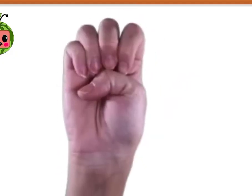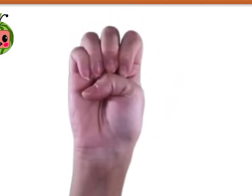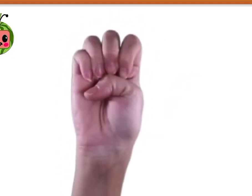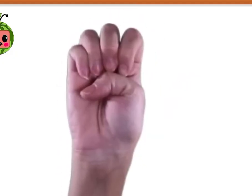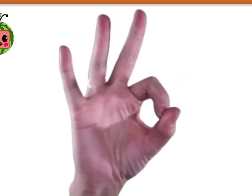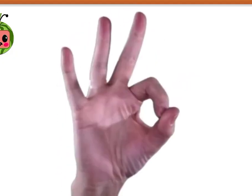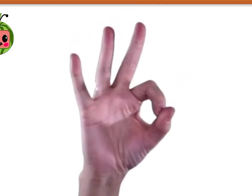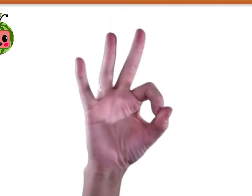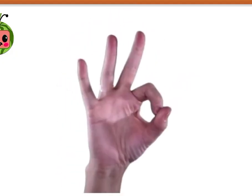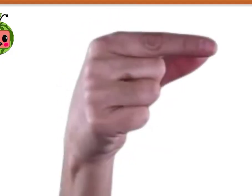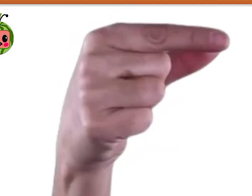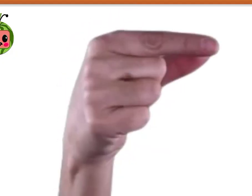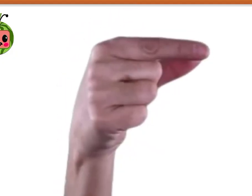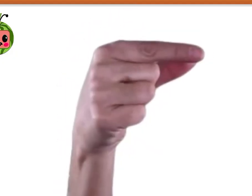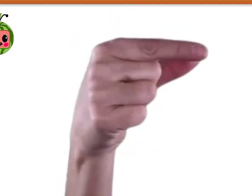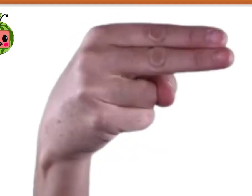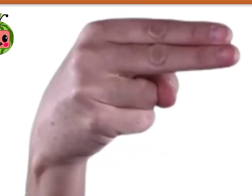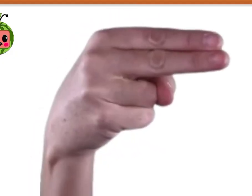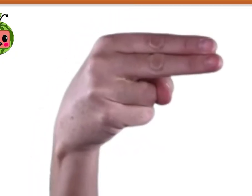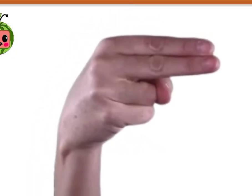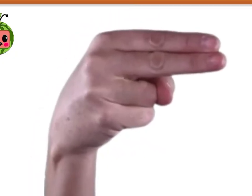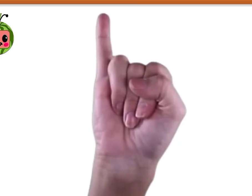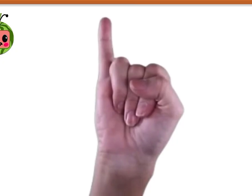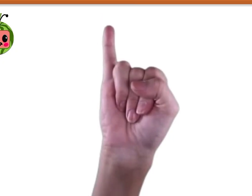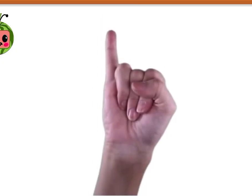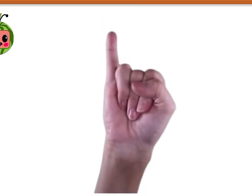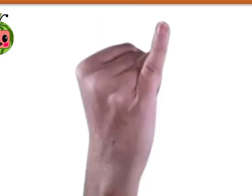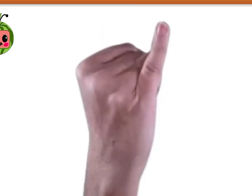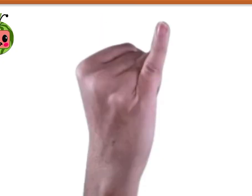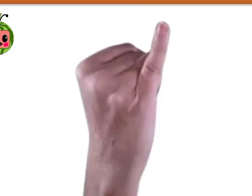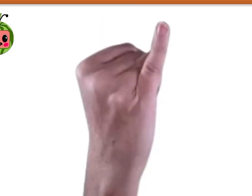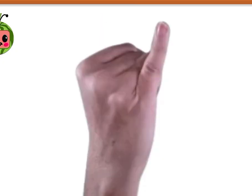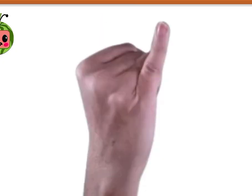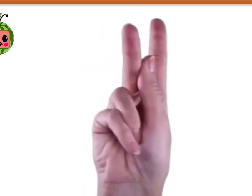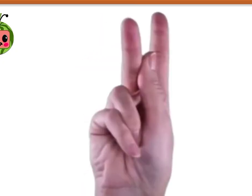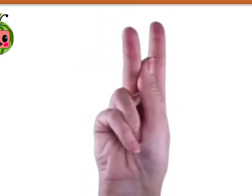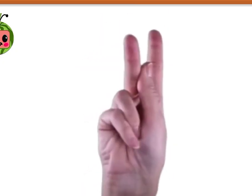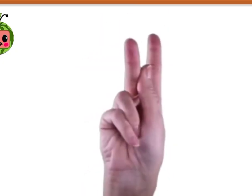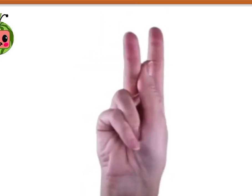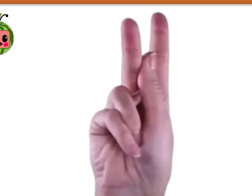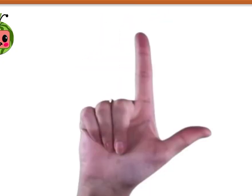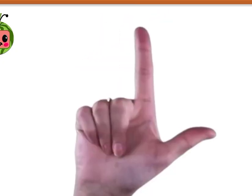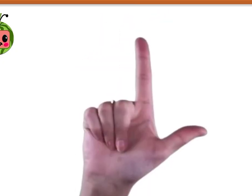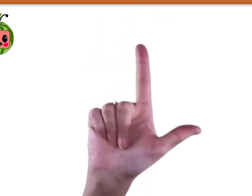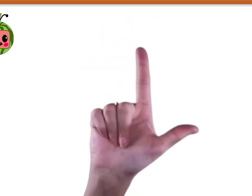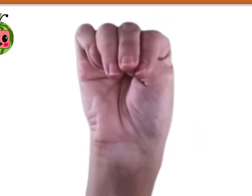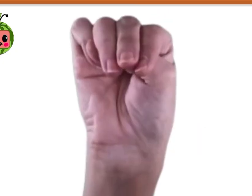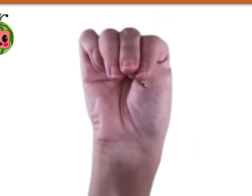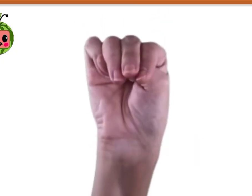F, G, H, I, J, K, L, M,